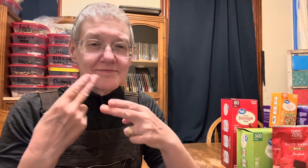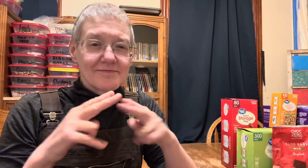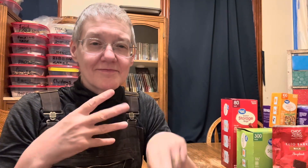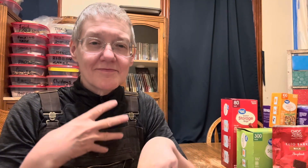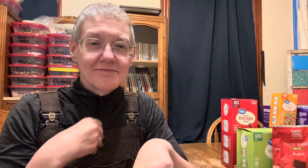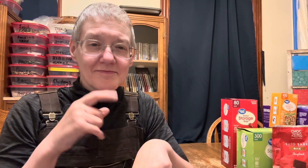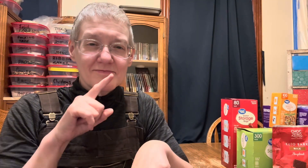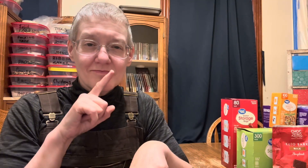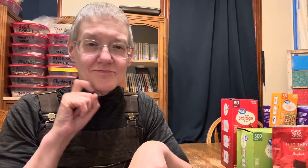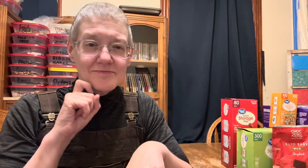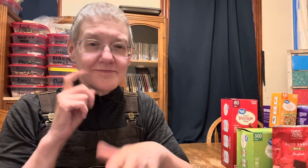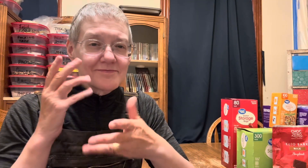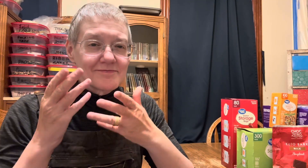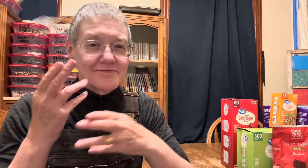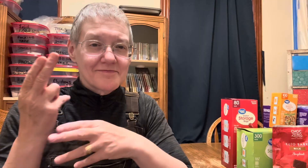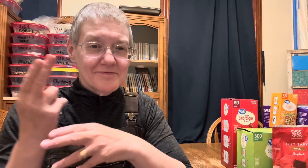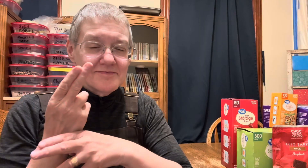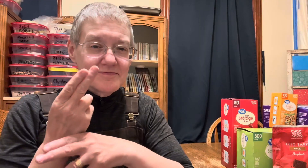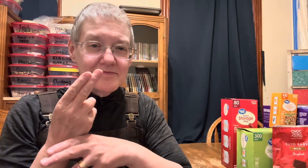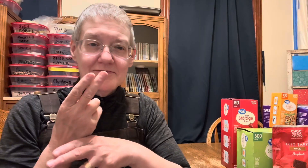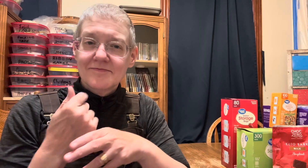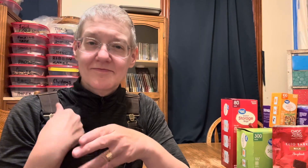powdered egg whites I'll probably use to make those.